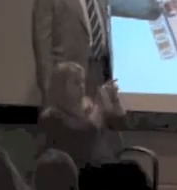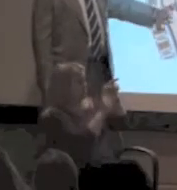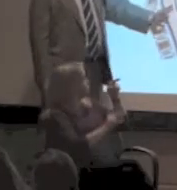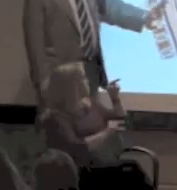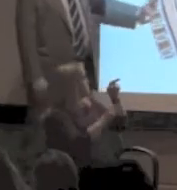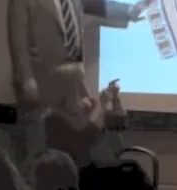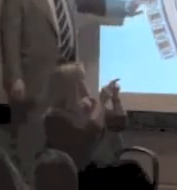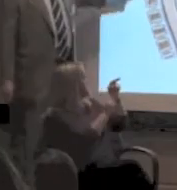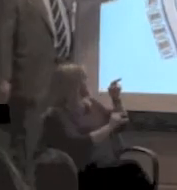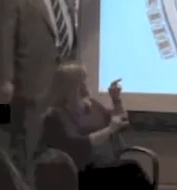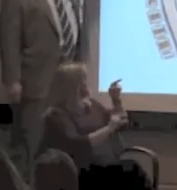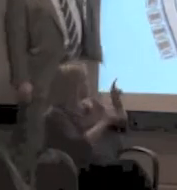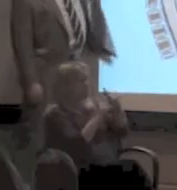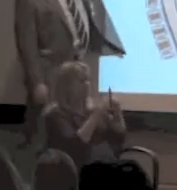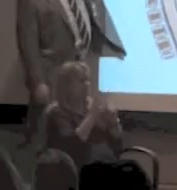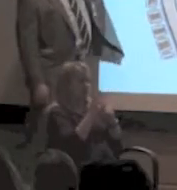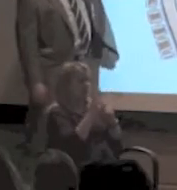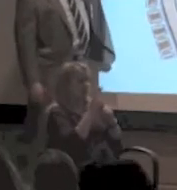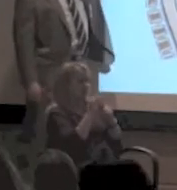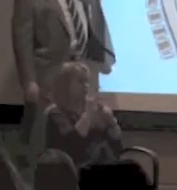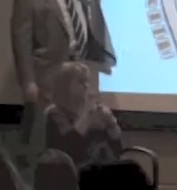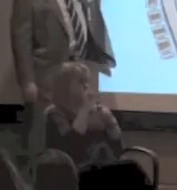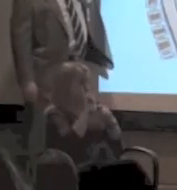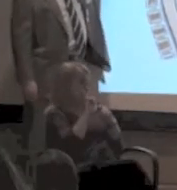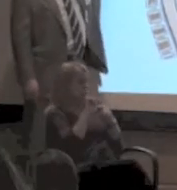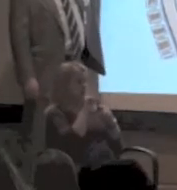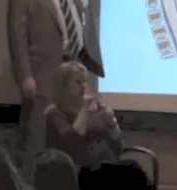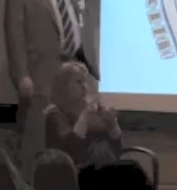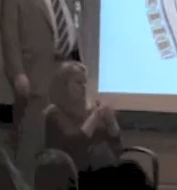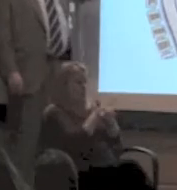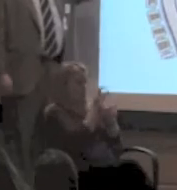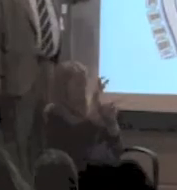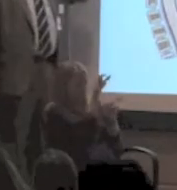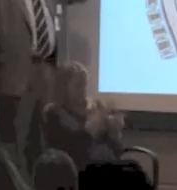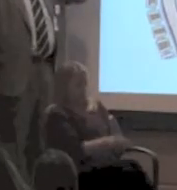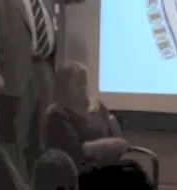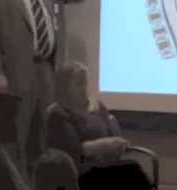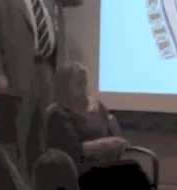down, but in Chiari II, the whole brainstem, where all your